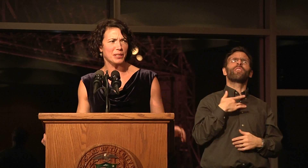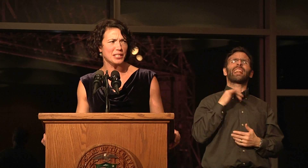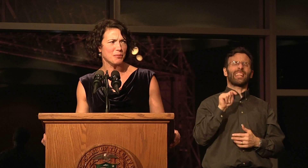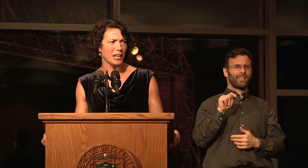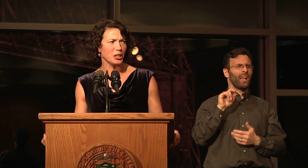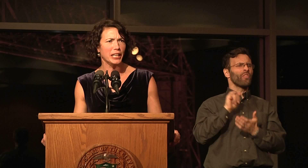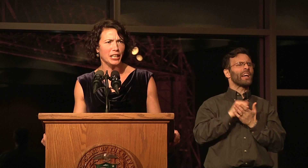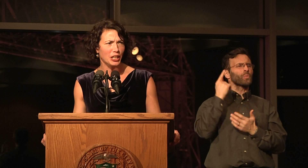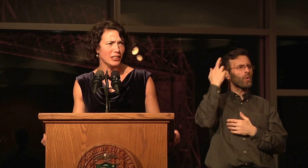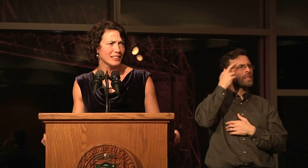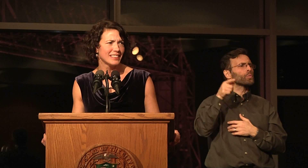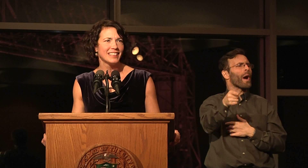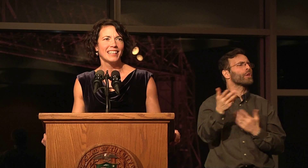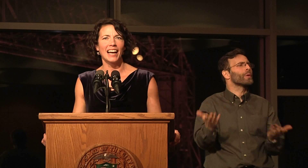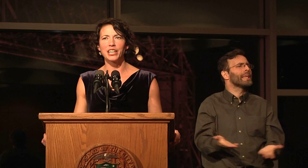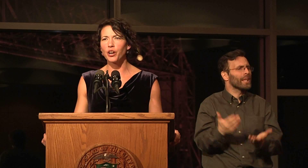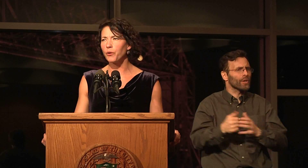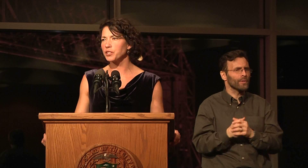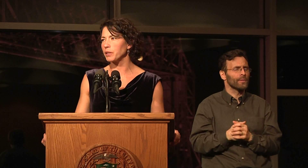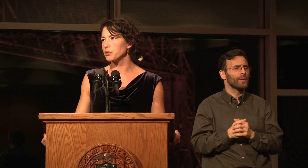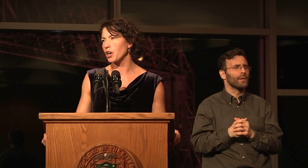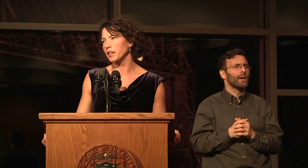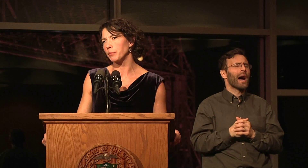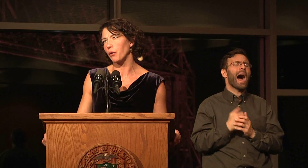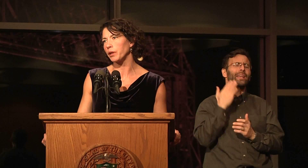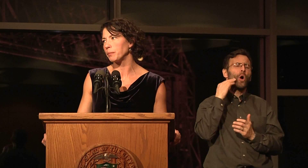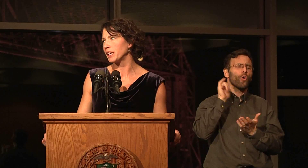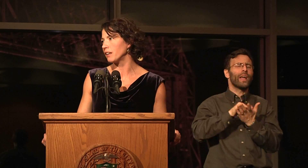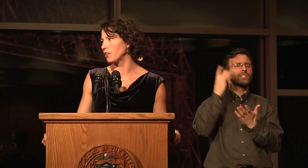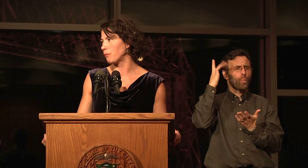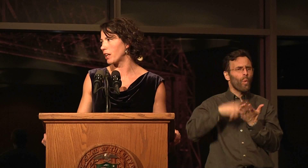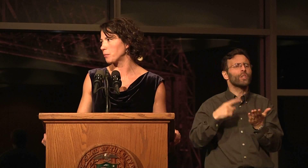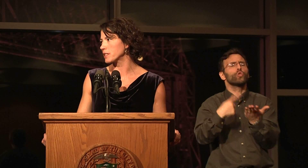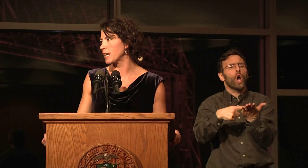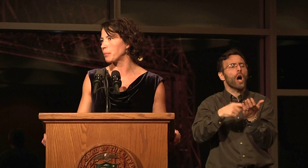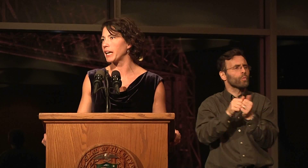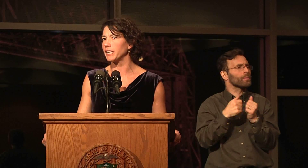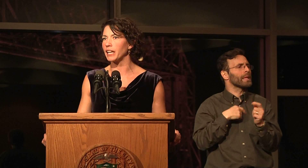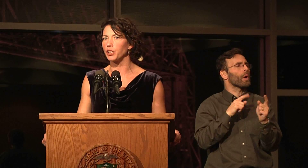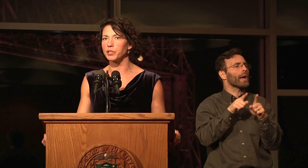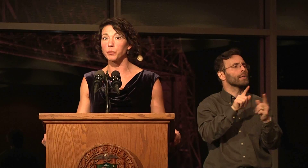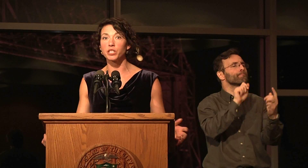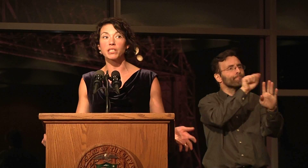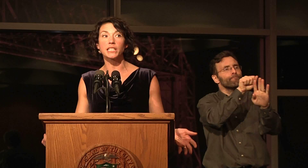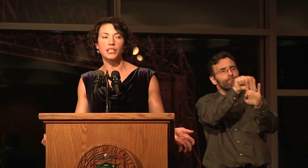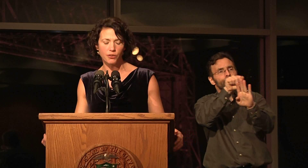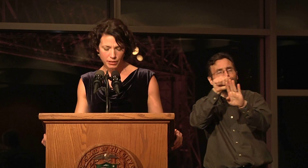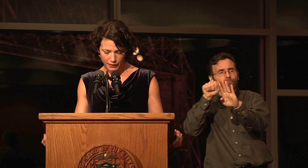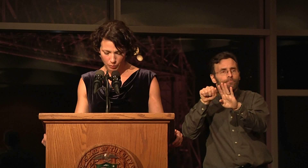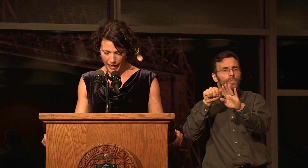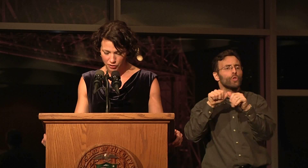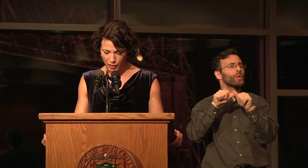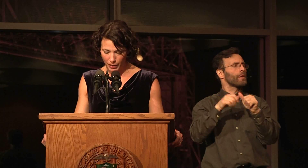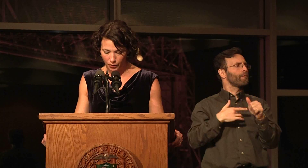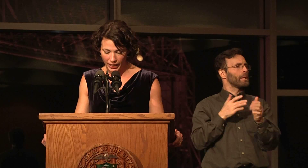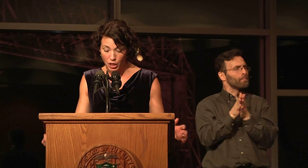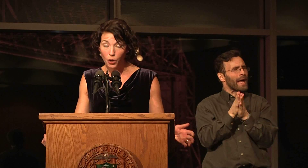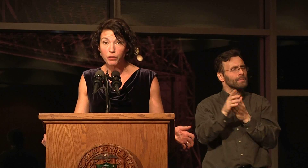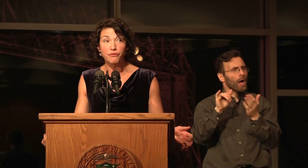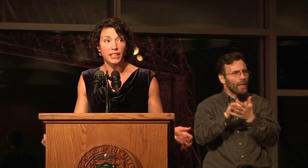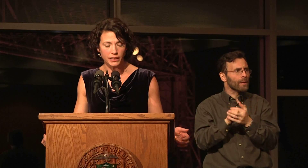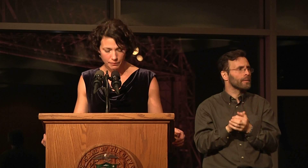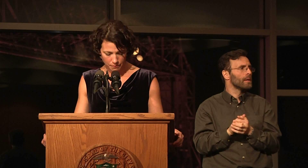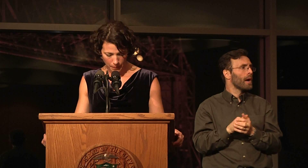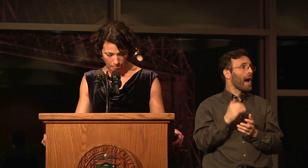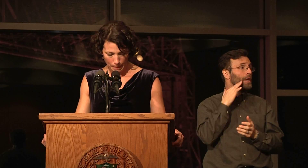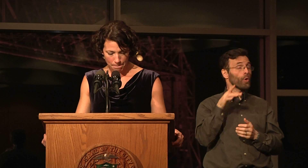that's one of the reasons why you're here. I know it's what you talked about with me while I was campaigning. I know it's what you continue to feel passionate about. I know